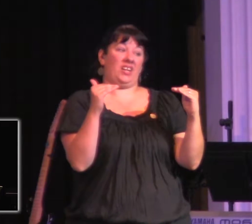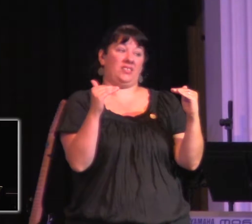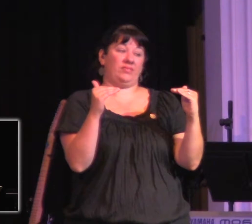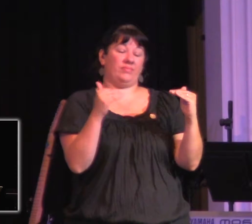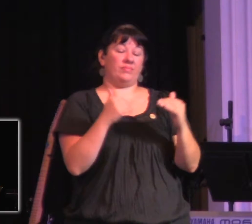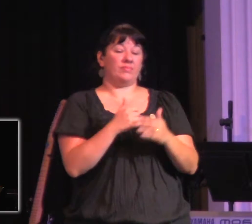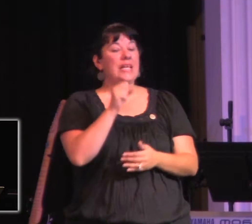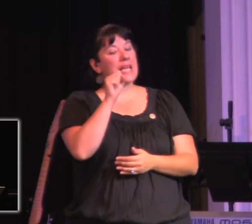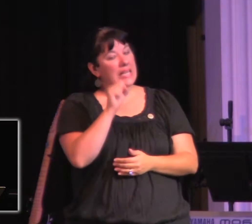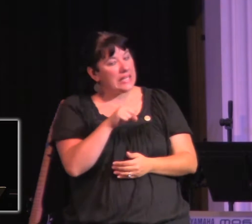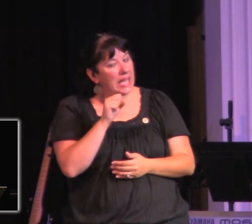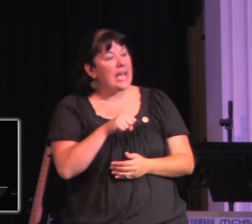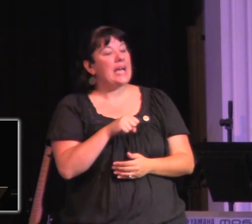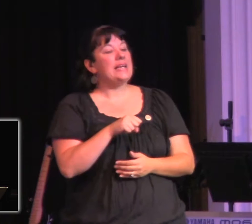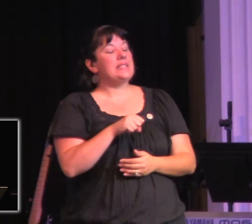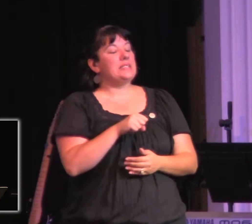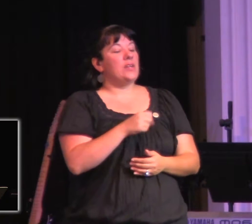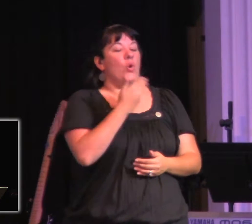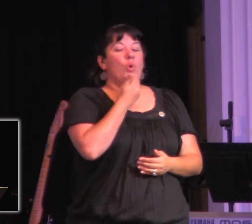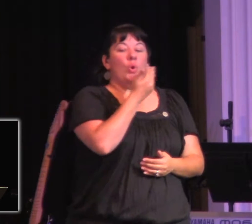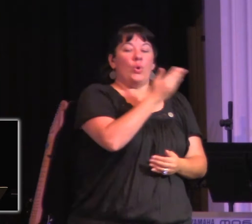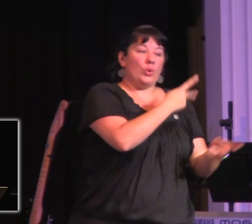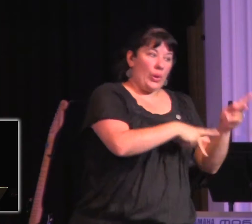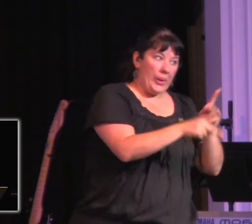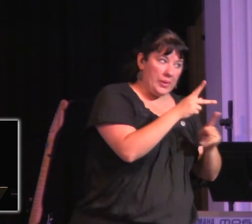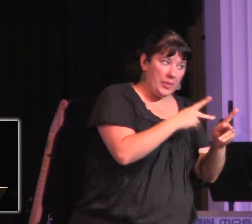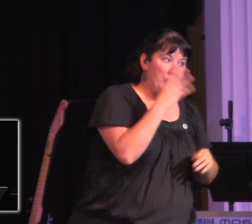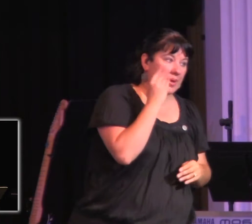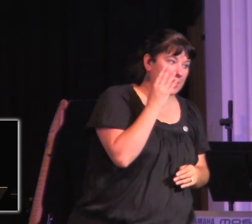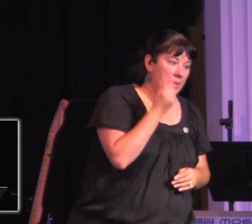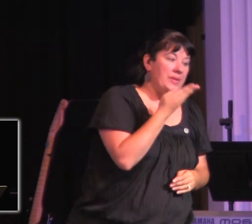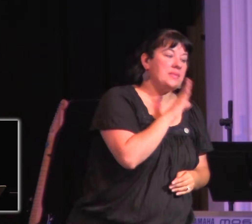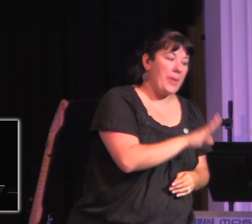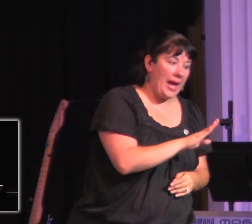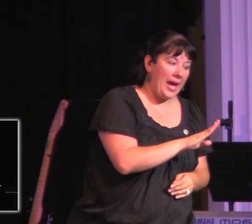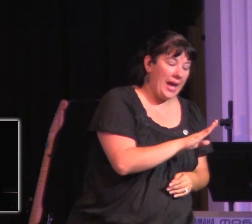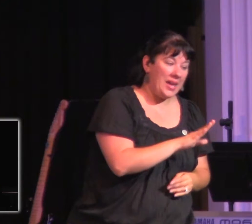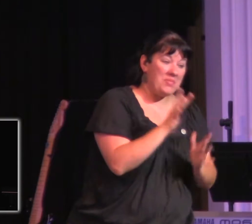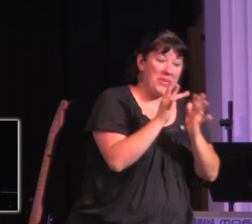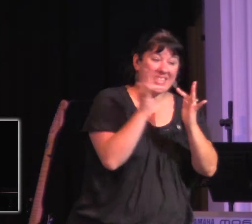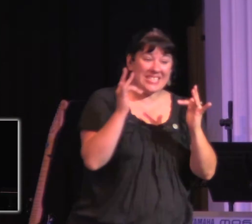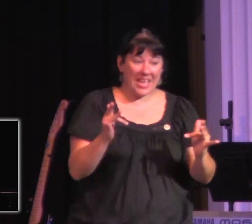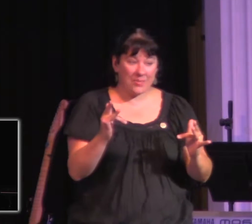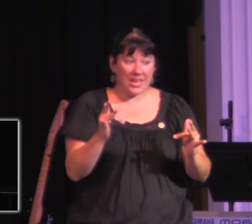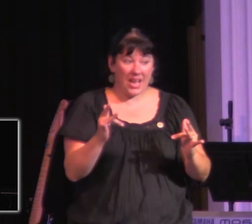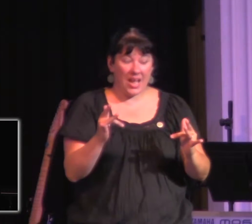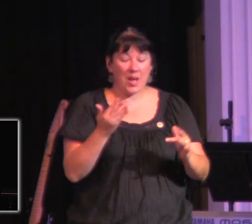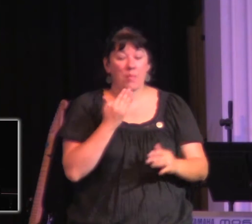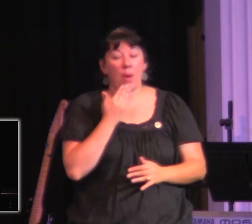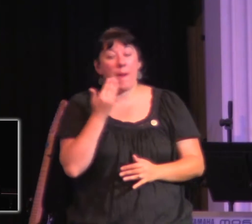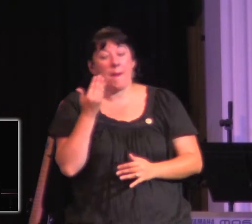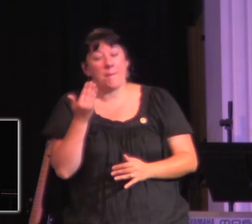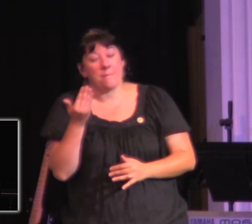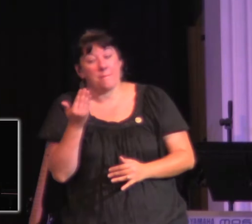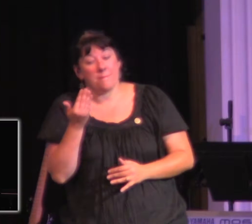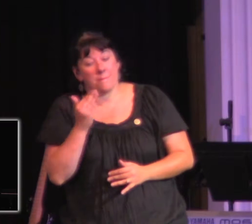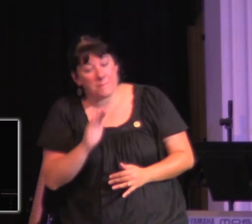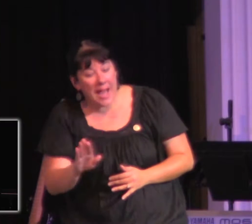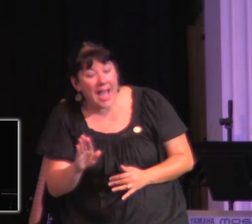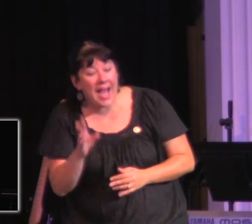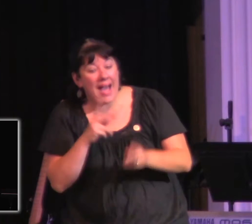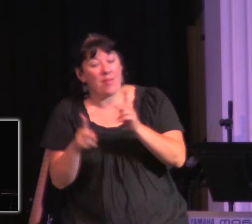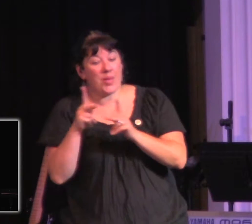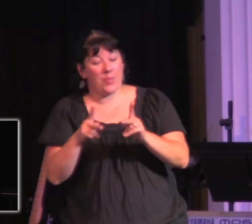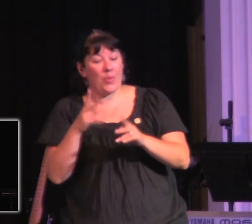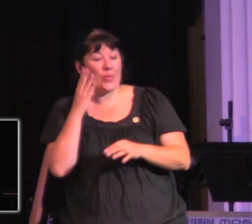things happen to bad people. Now, you know, some people think that if something bad happens to them, then there